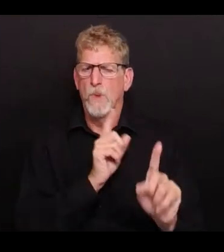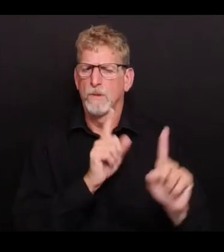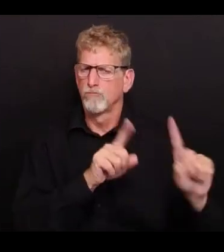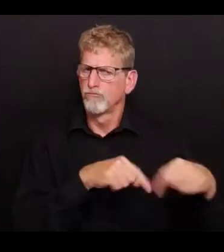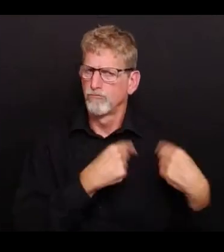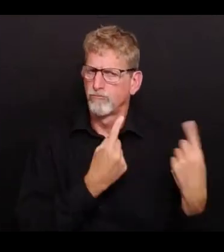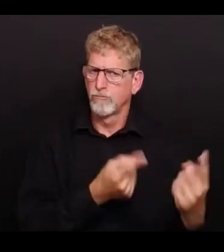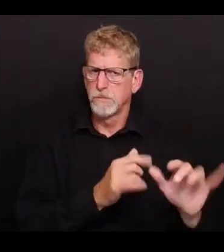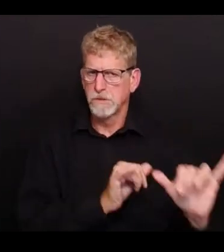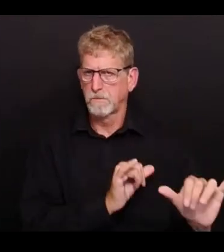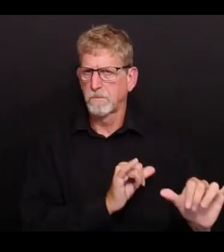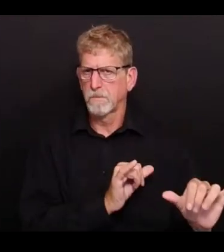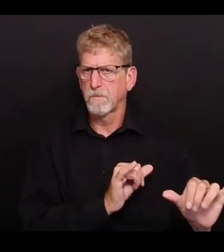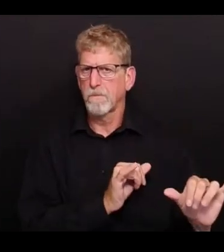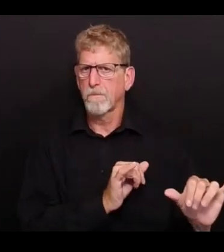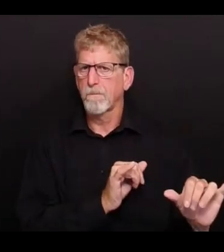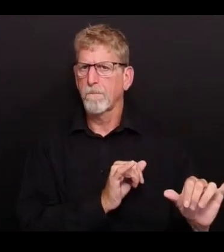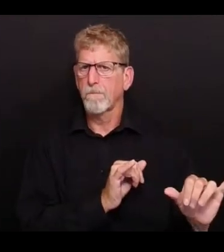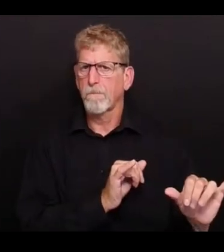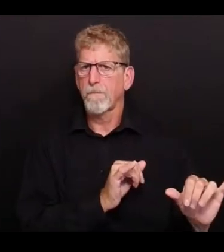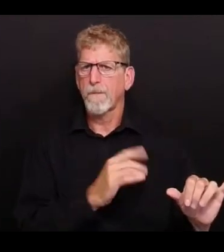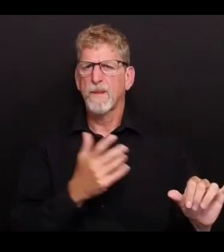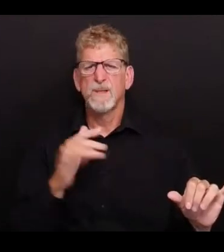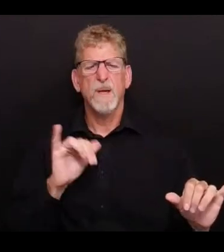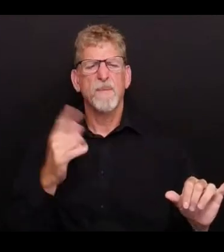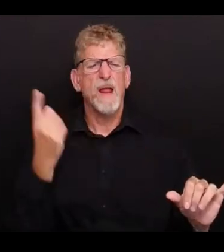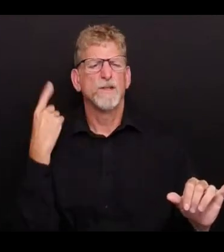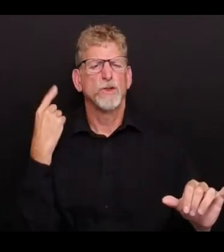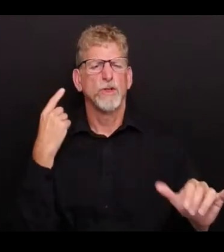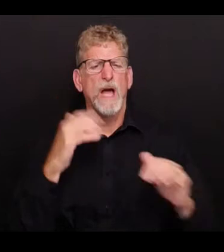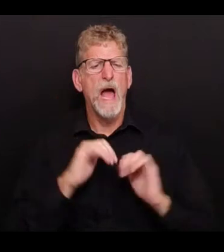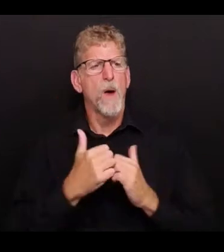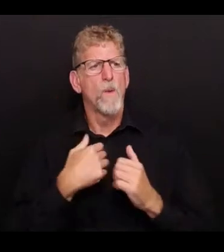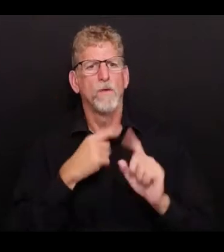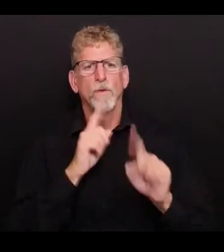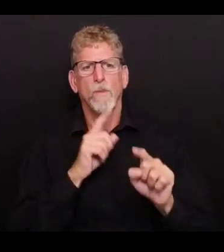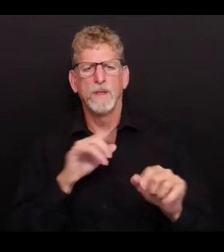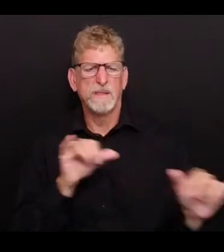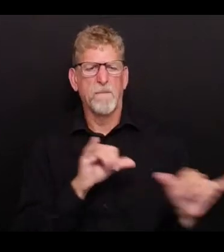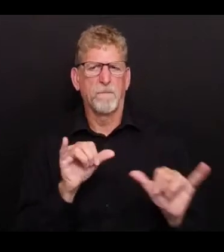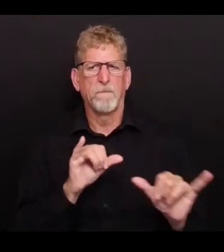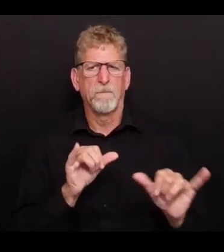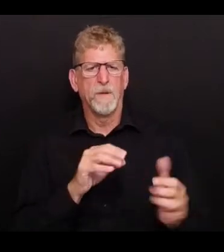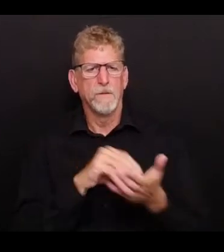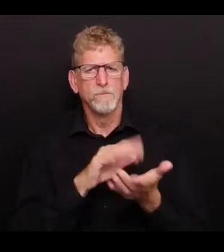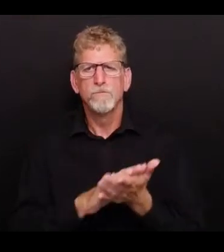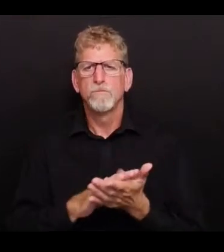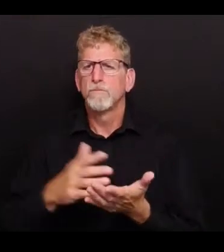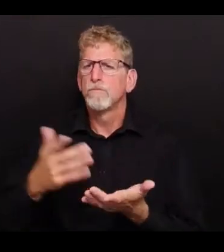did last year, related to schools and pediatric cases.